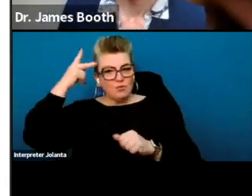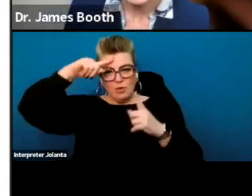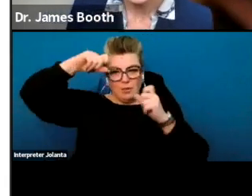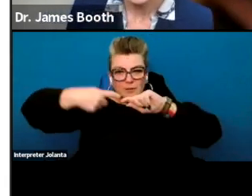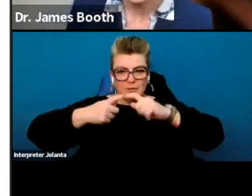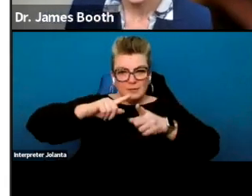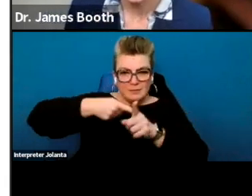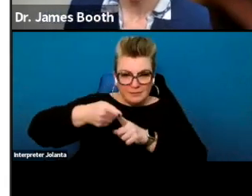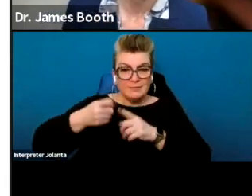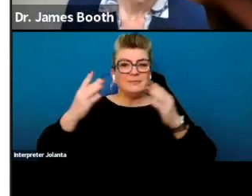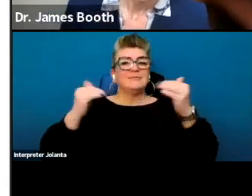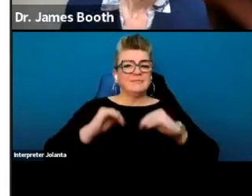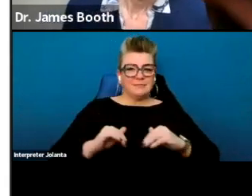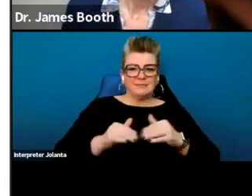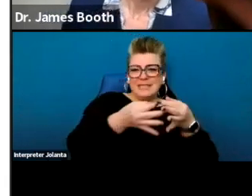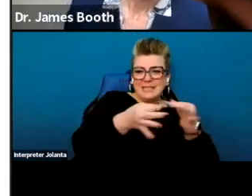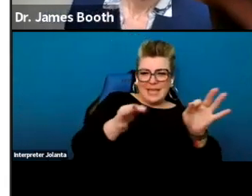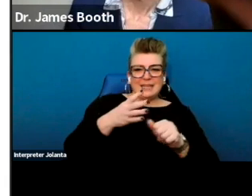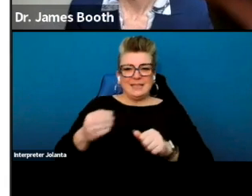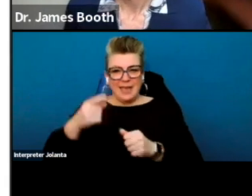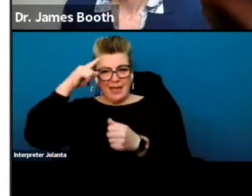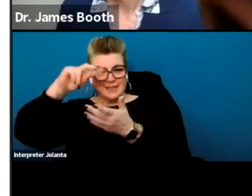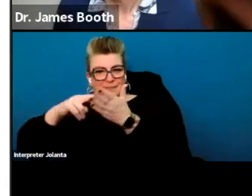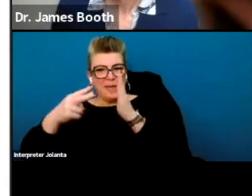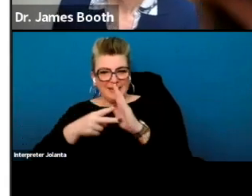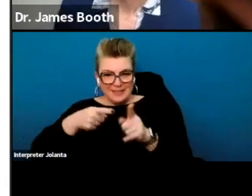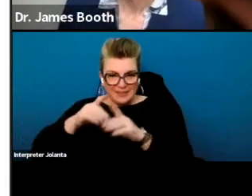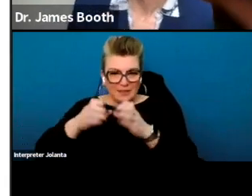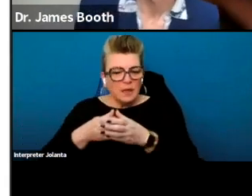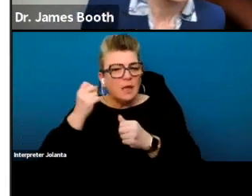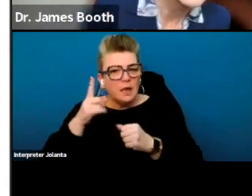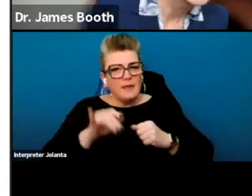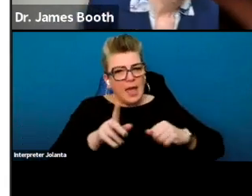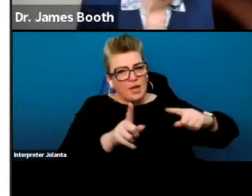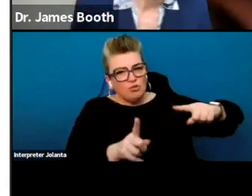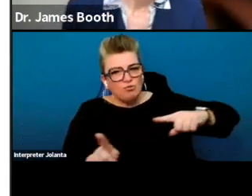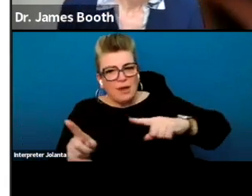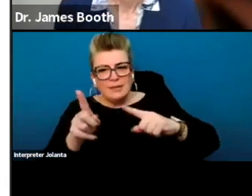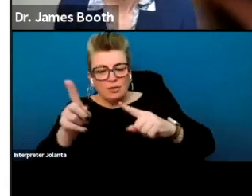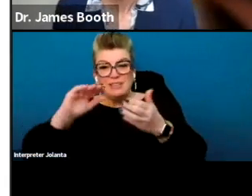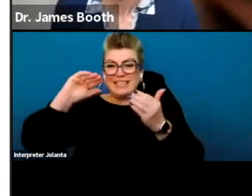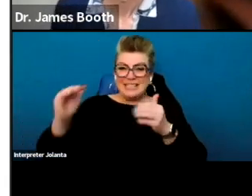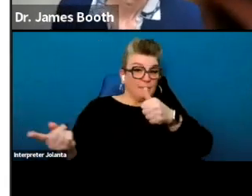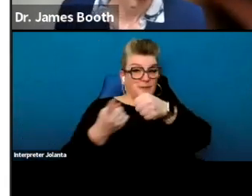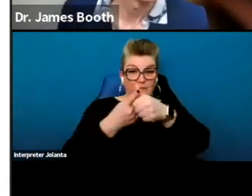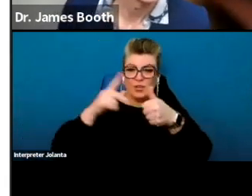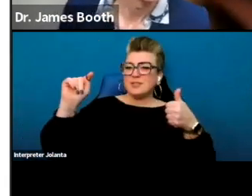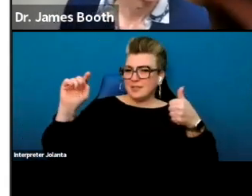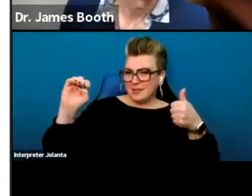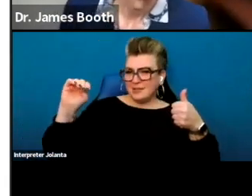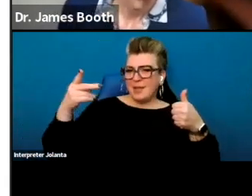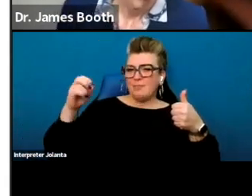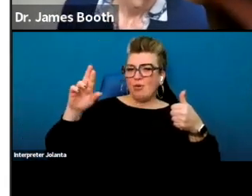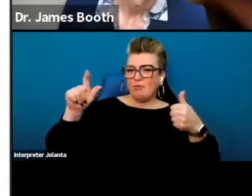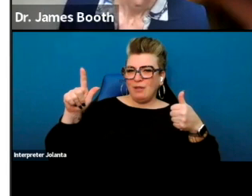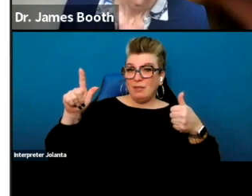versus semantic specialization. But it seems to follow this trajectory of, first temporal and then frontal